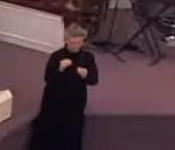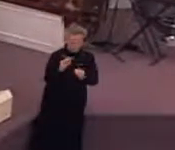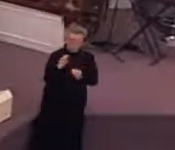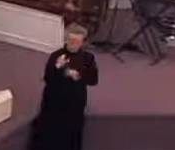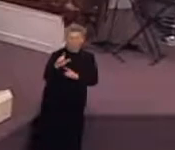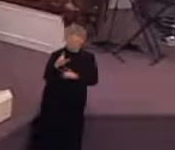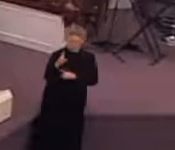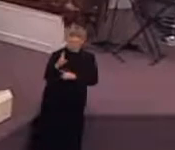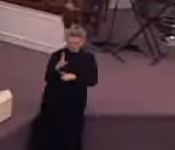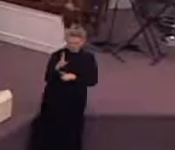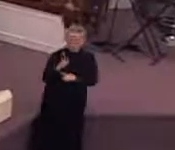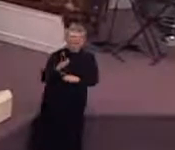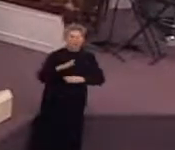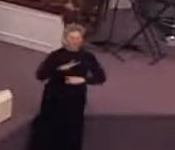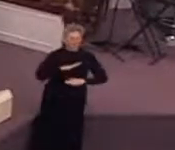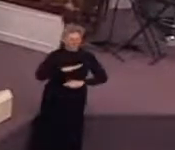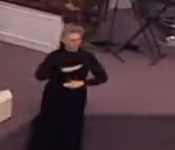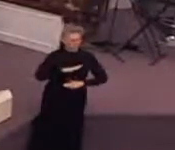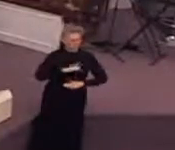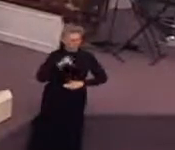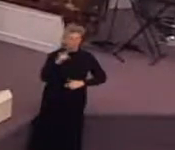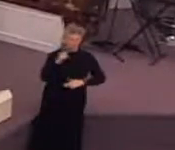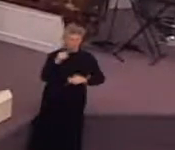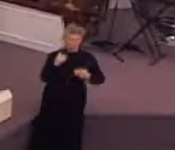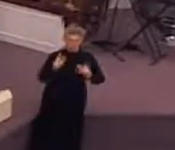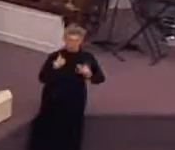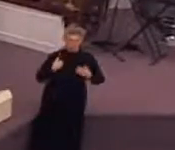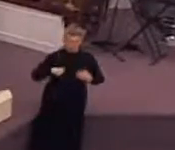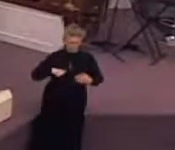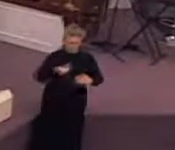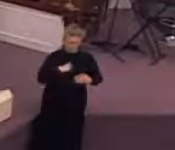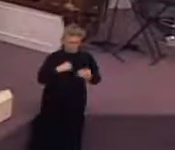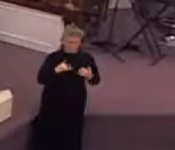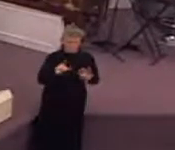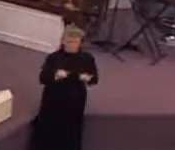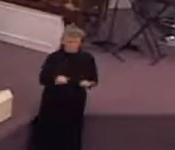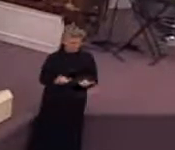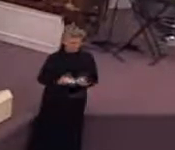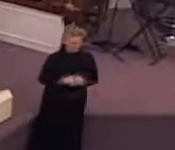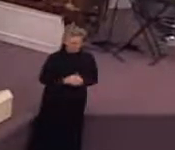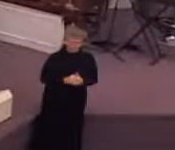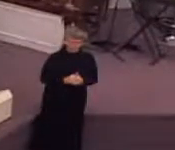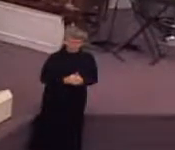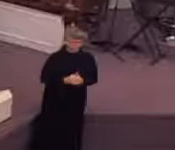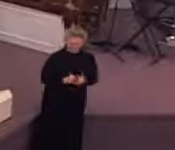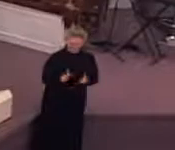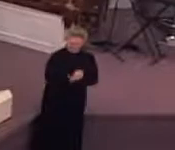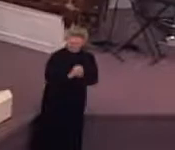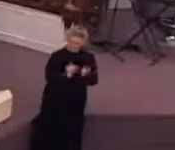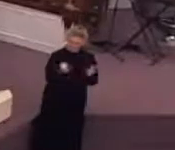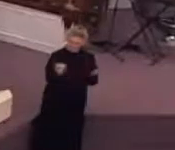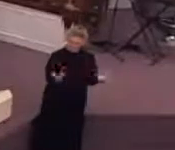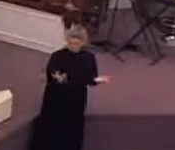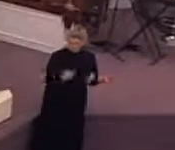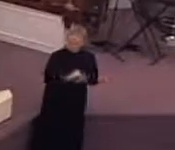of God. We can fulfill what you have for us to do. Hallelujah.